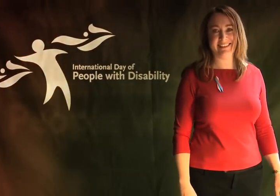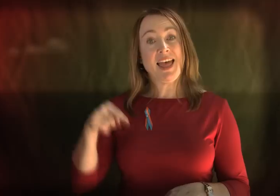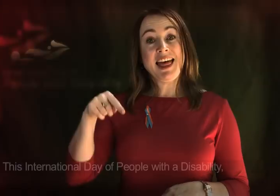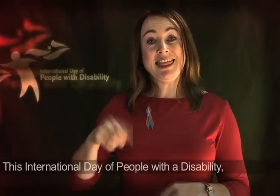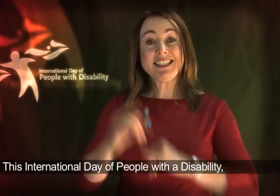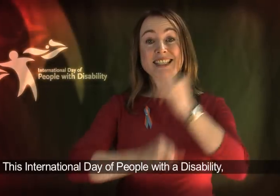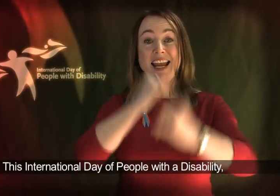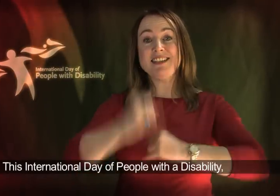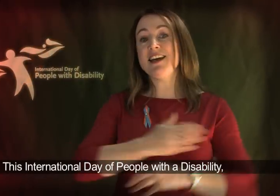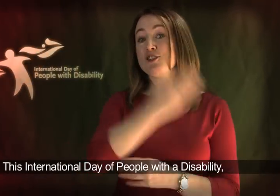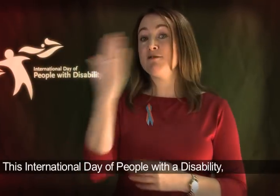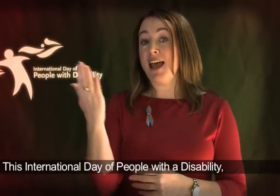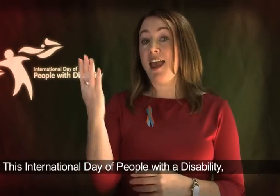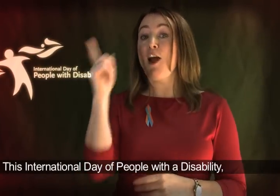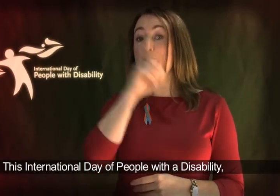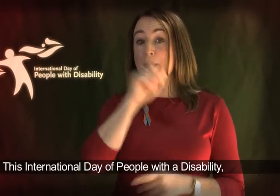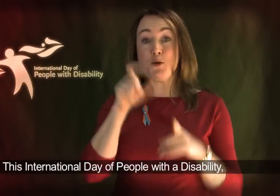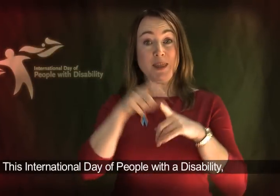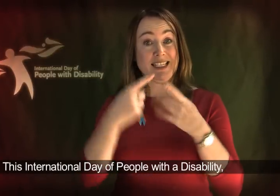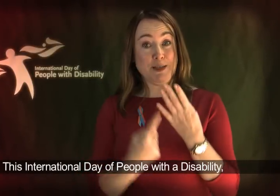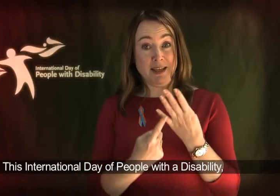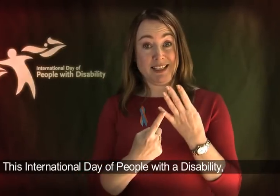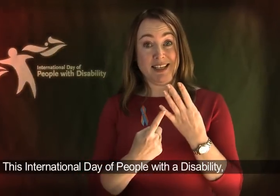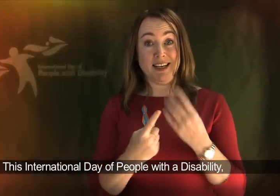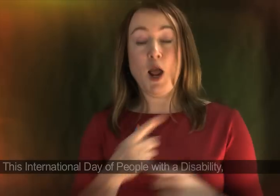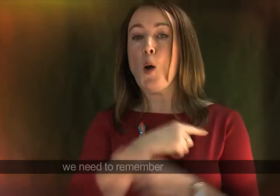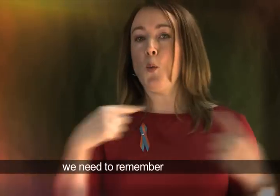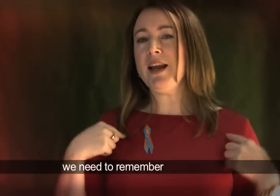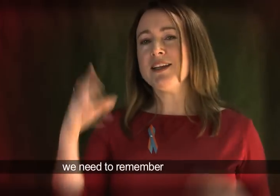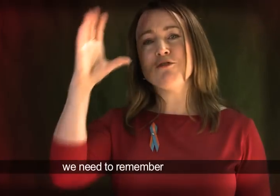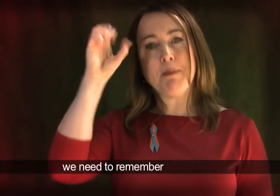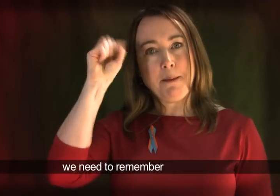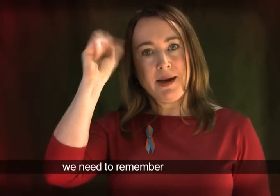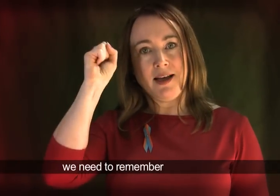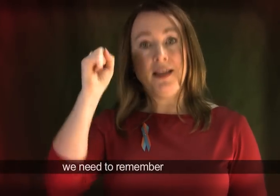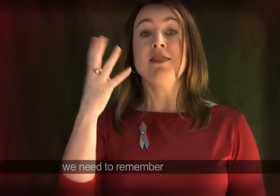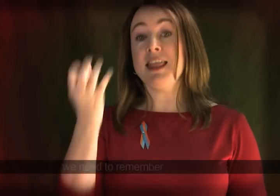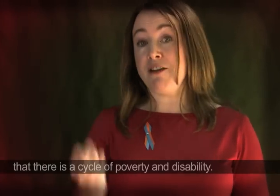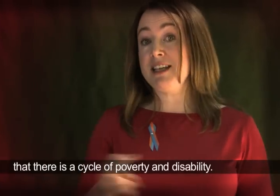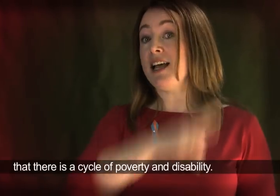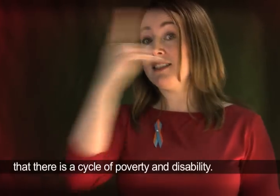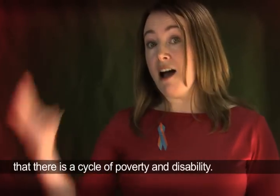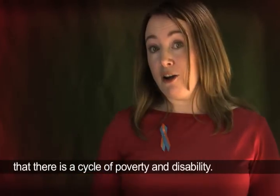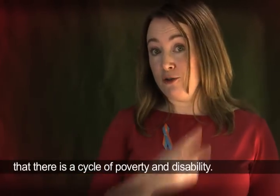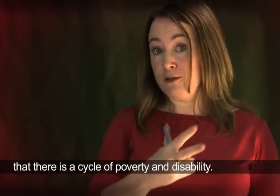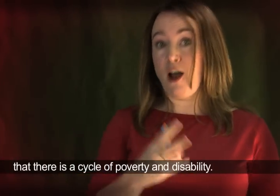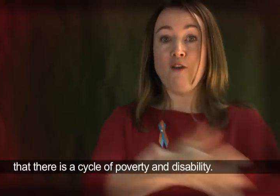This International Day of People with a Disability, we need to remember that there is a cycle of